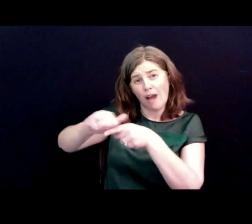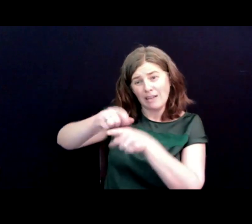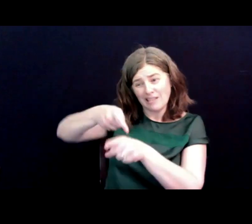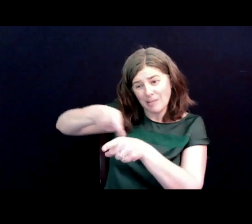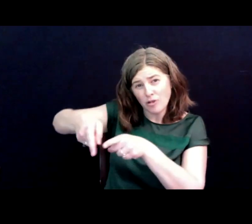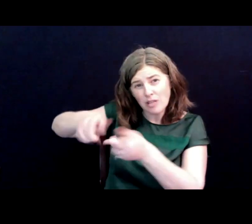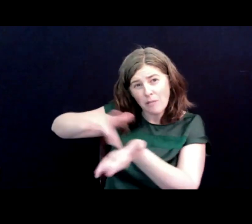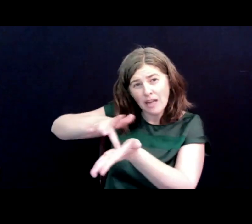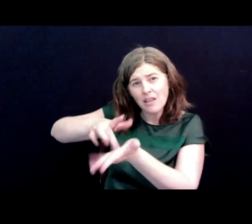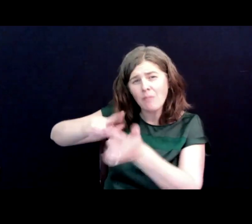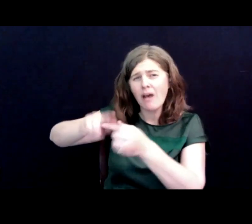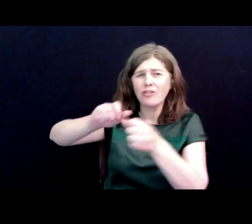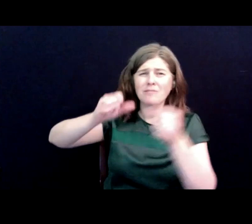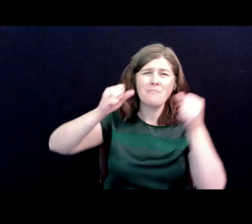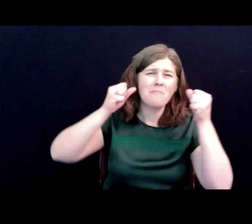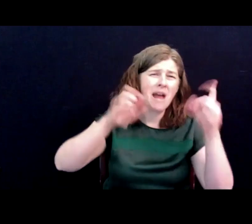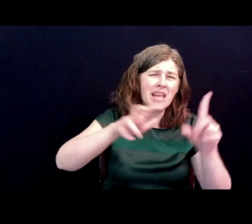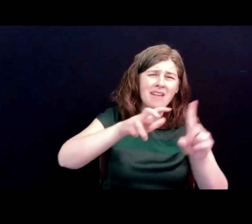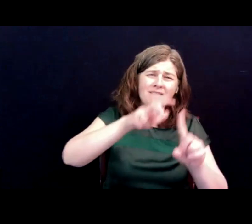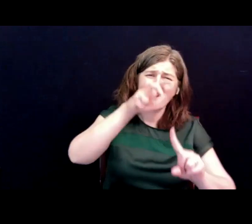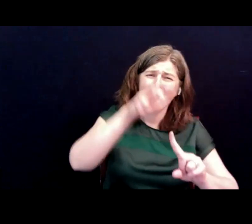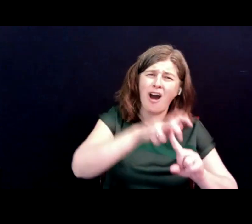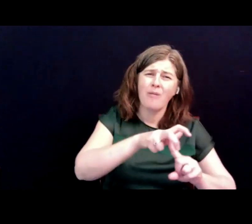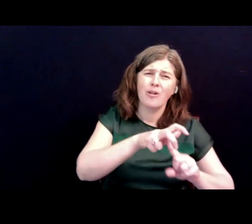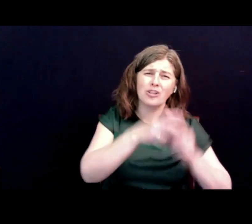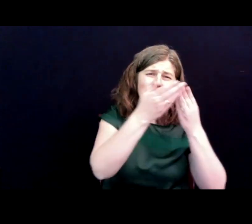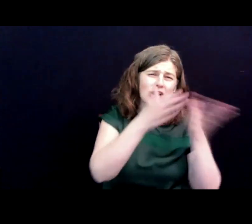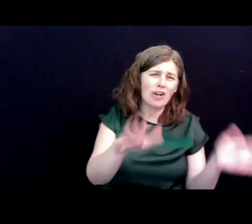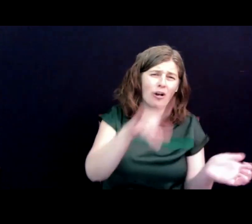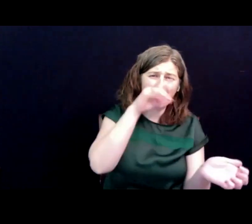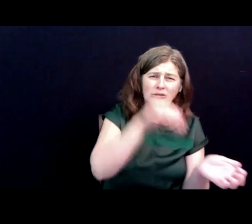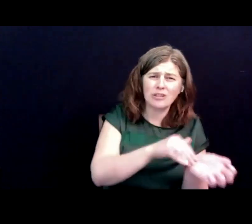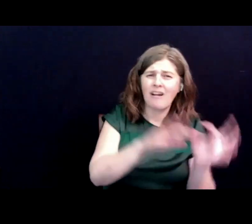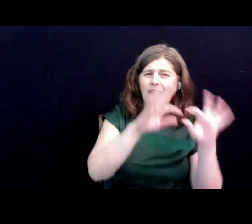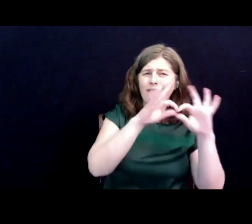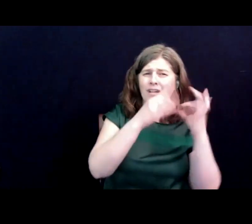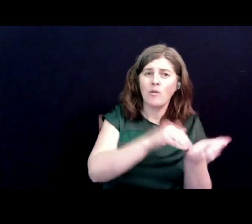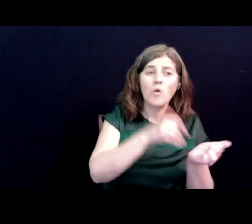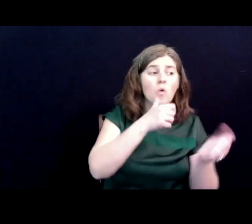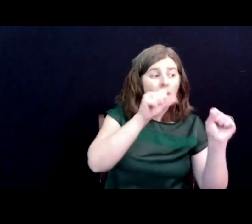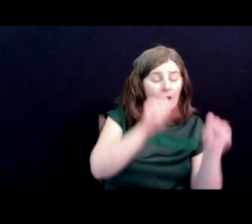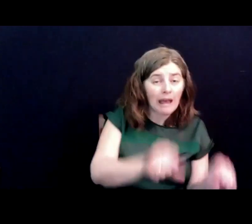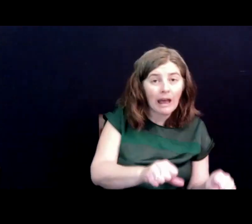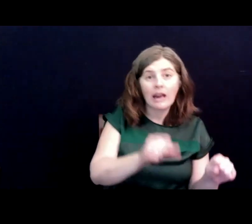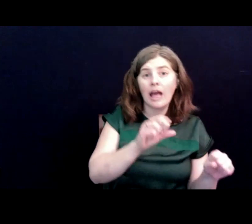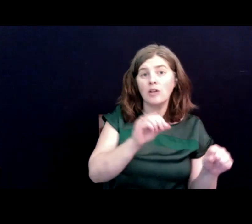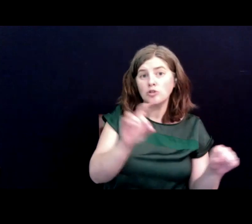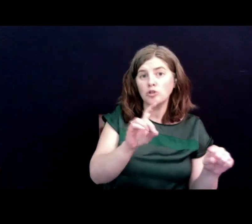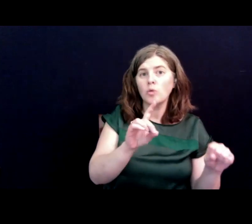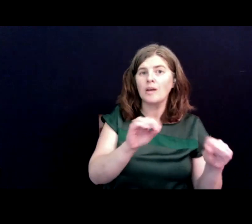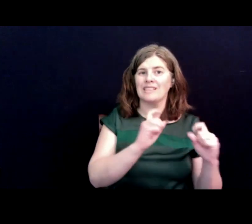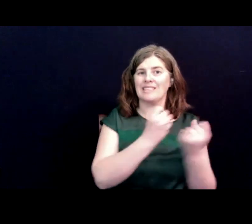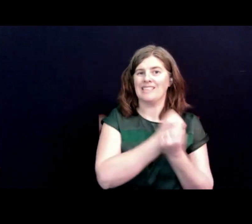and there are plenty of phenomenal general pediatricians, family physicians who can and do safely